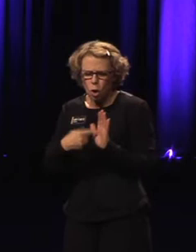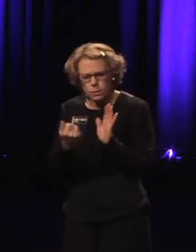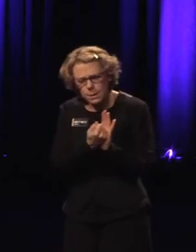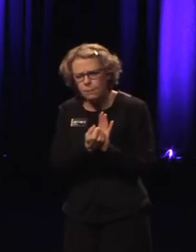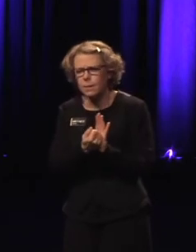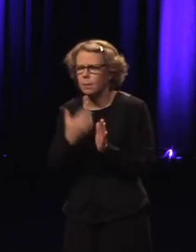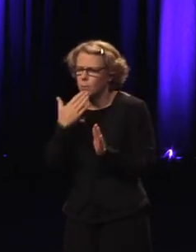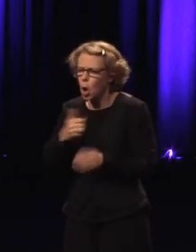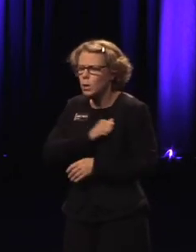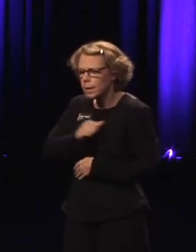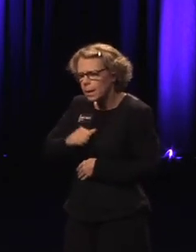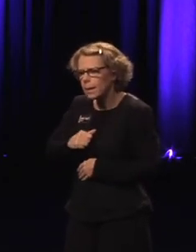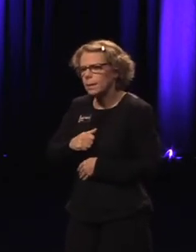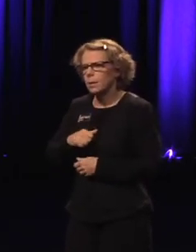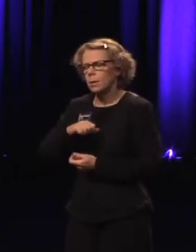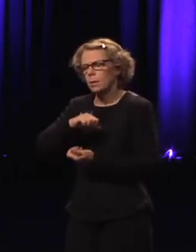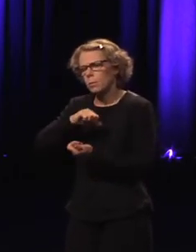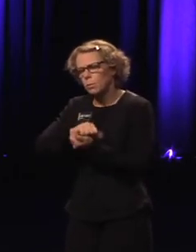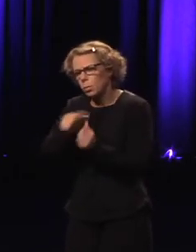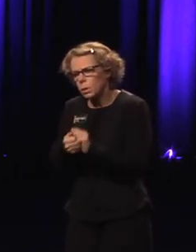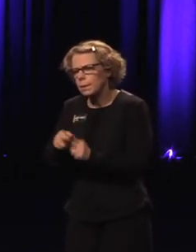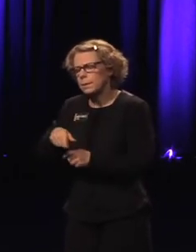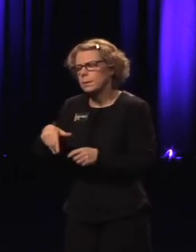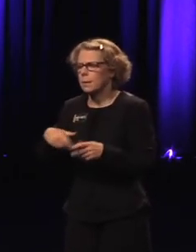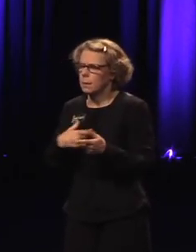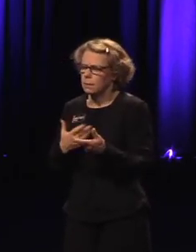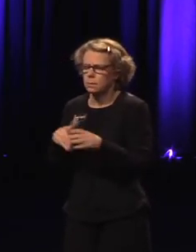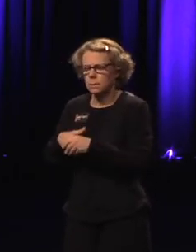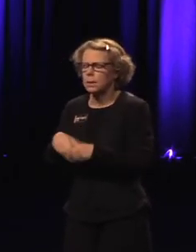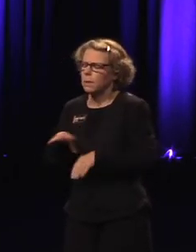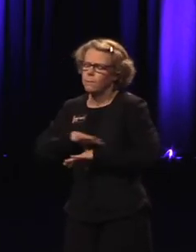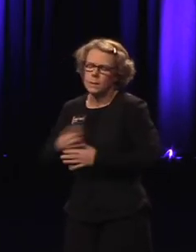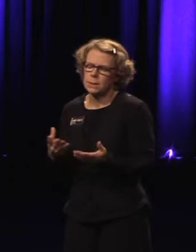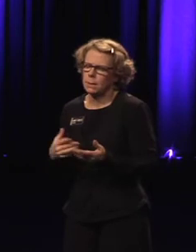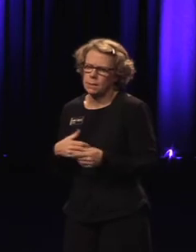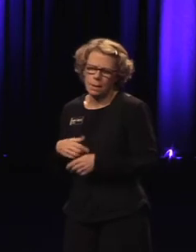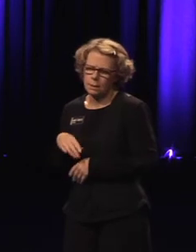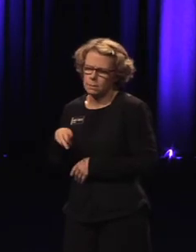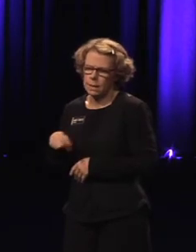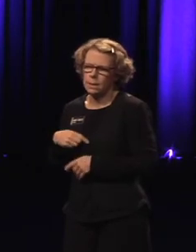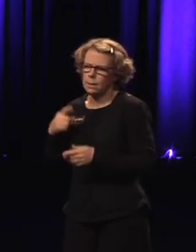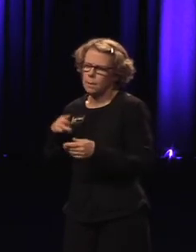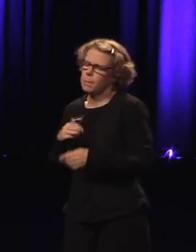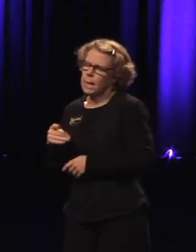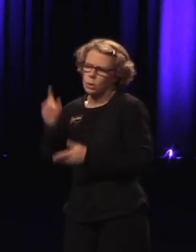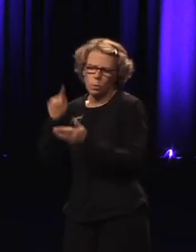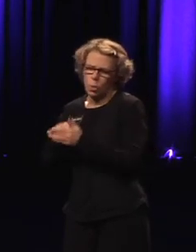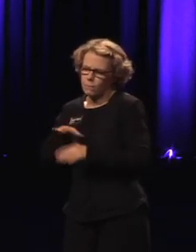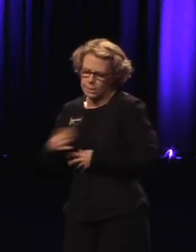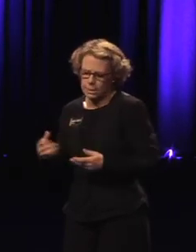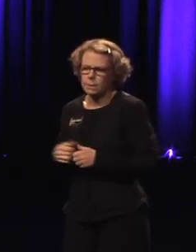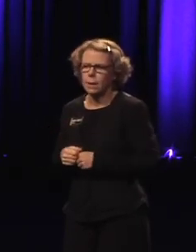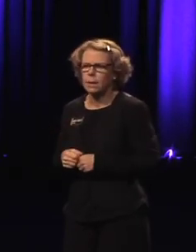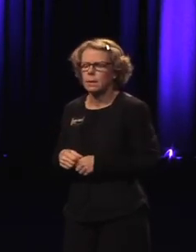governance, and political participation were not included at all in the MDGs. The goals themselves were